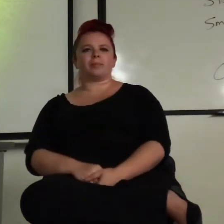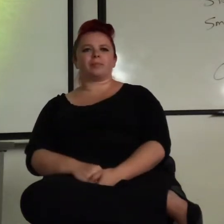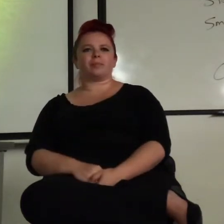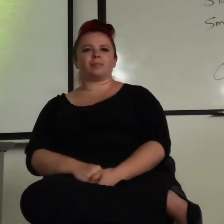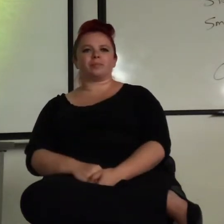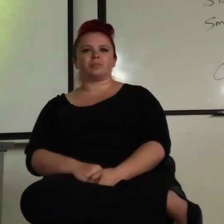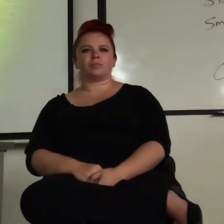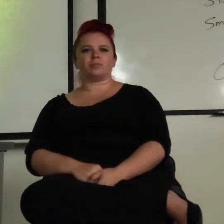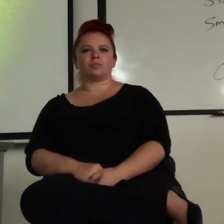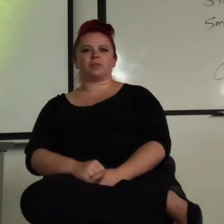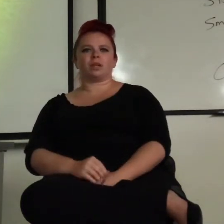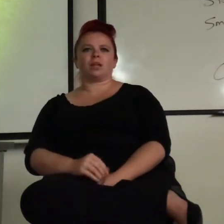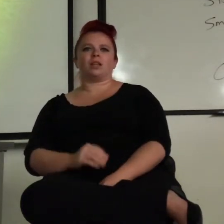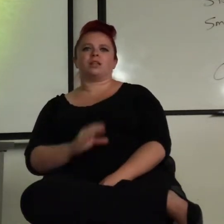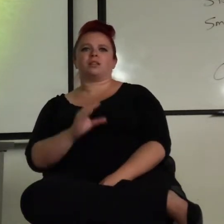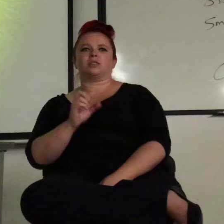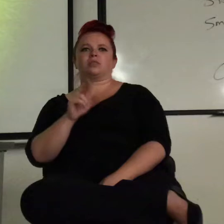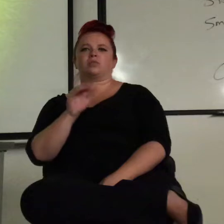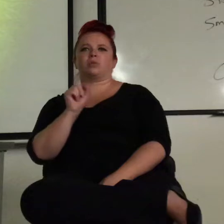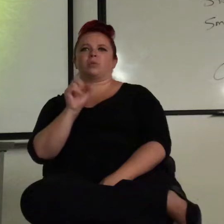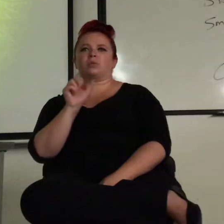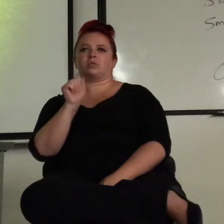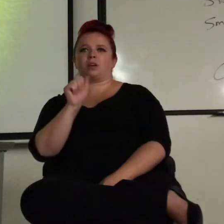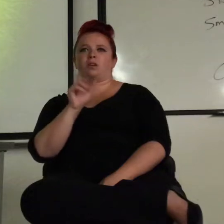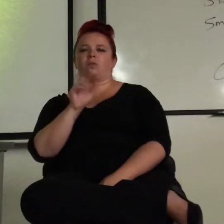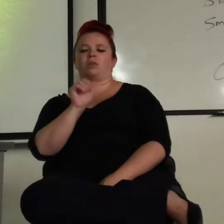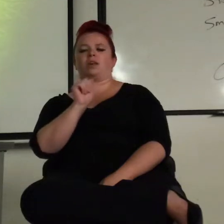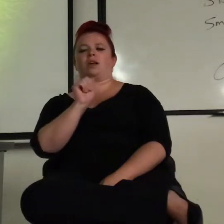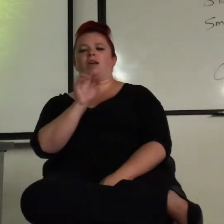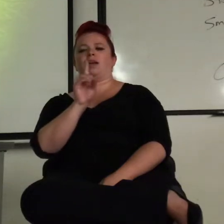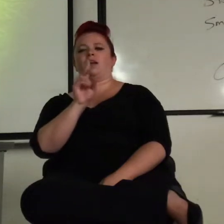and the serosa or adventitia.